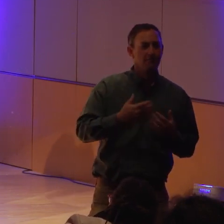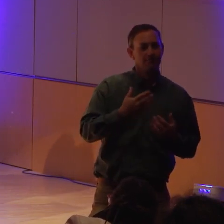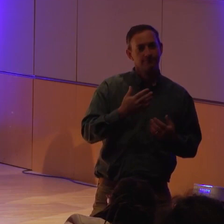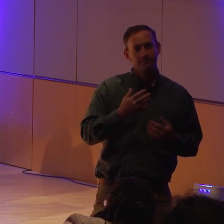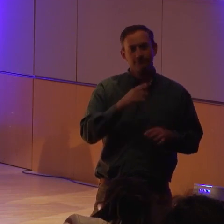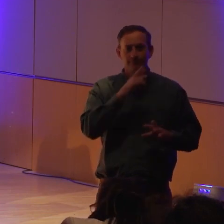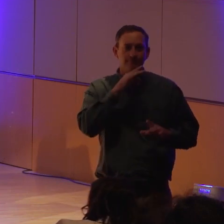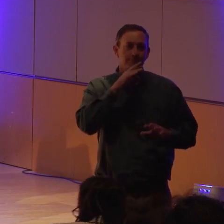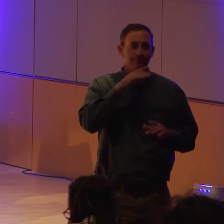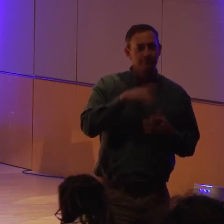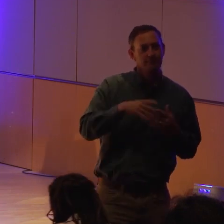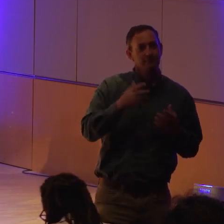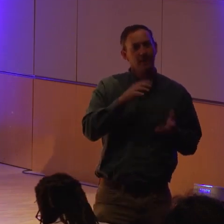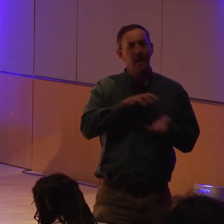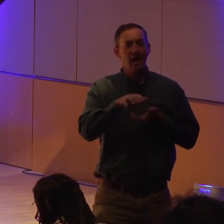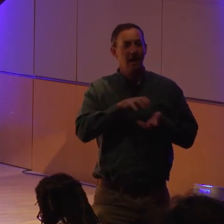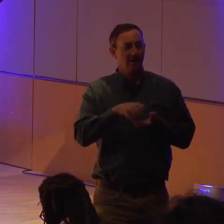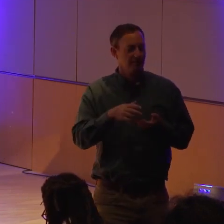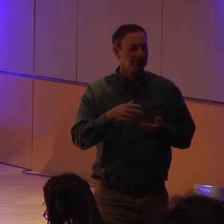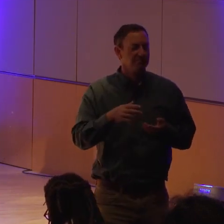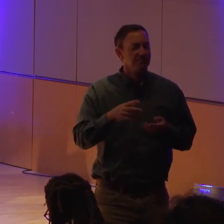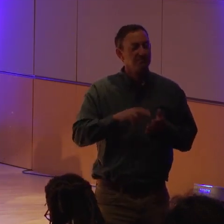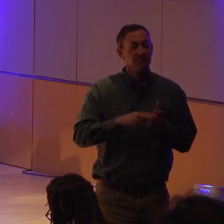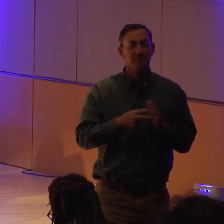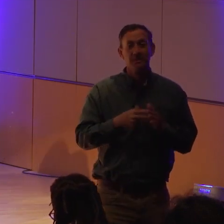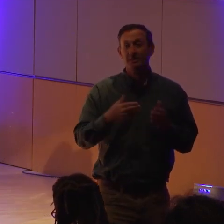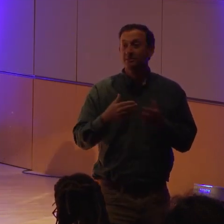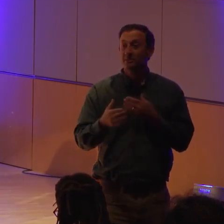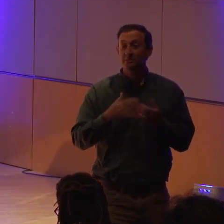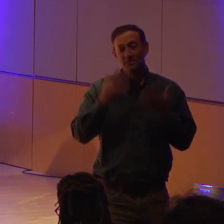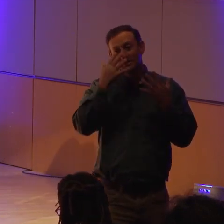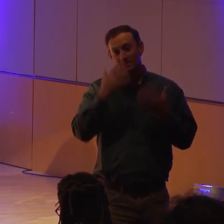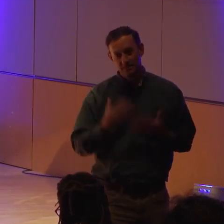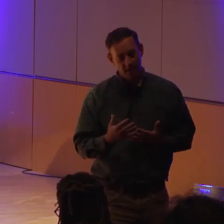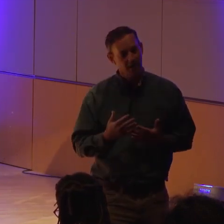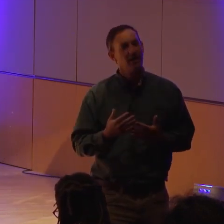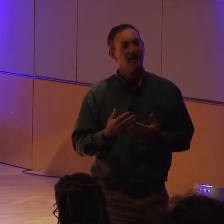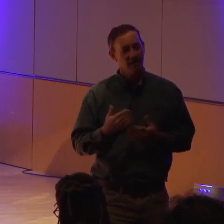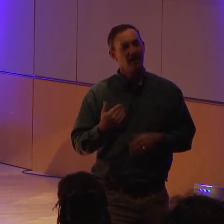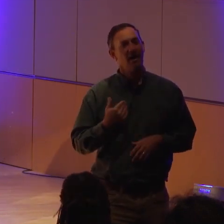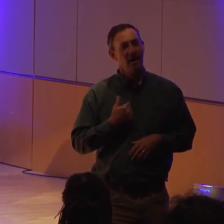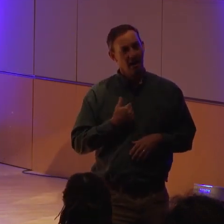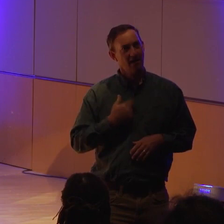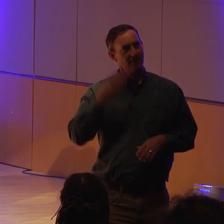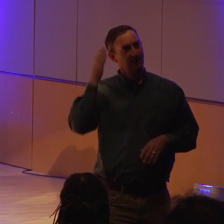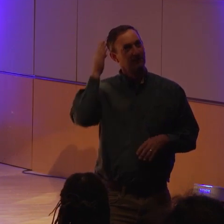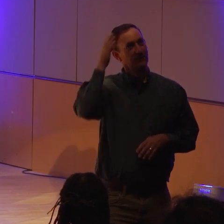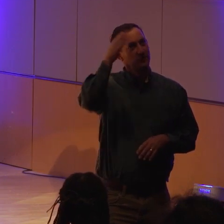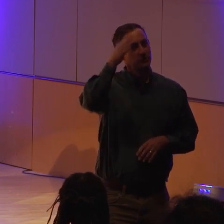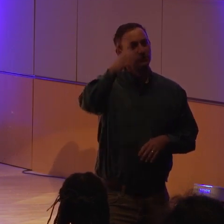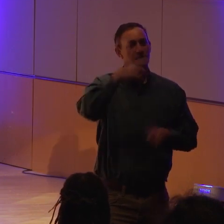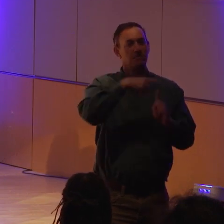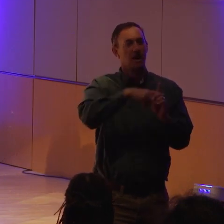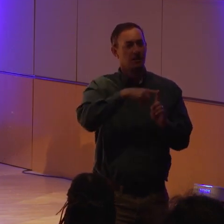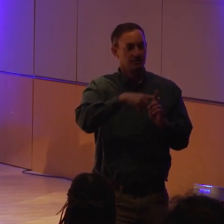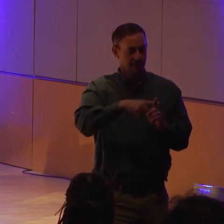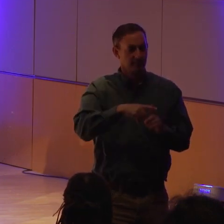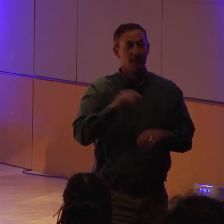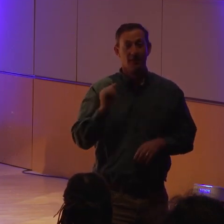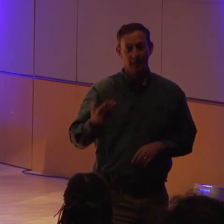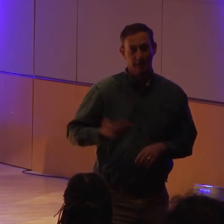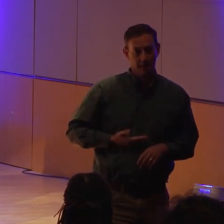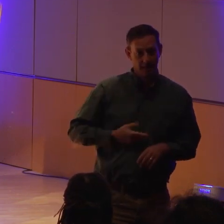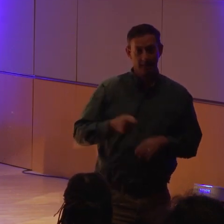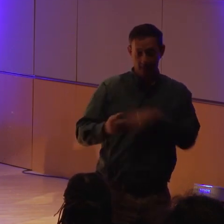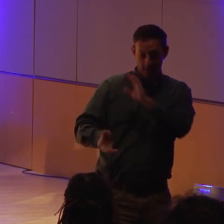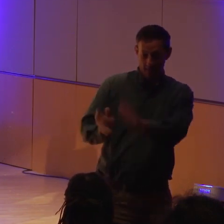just lets us know that even in dark times, there's promise of a better tomorrow. So for that baby, don't